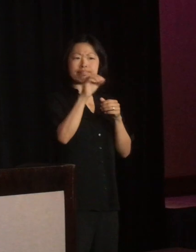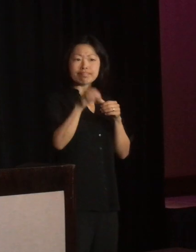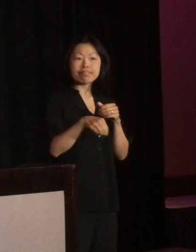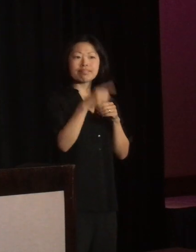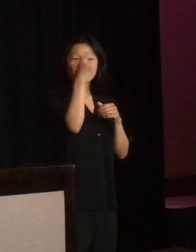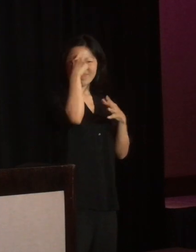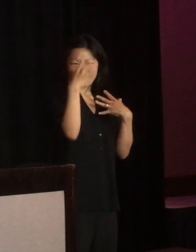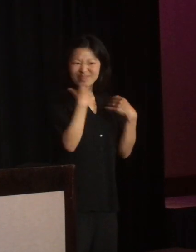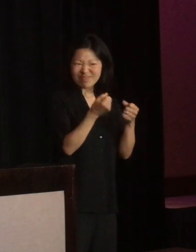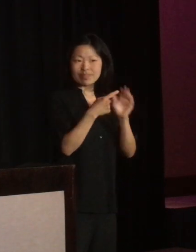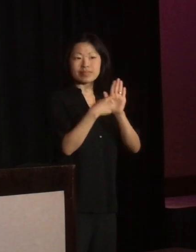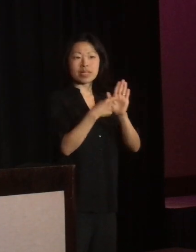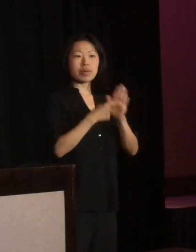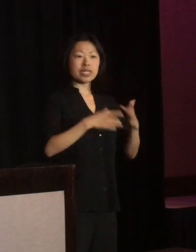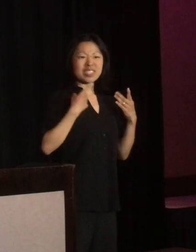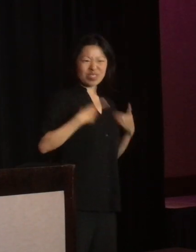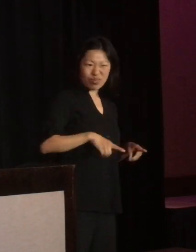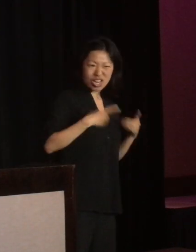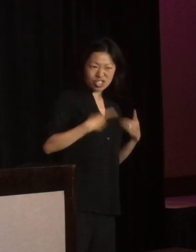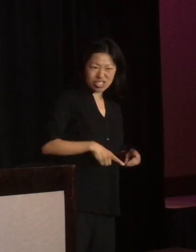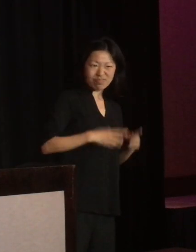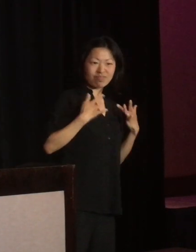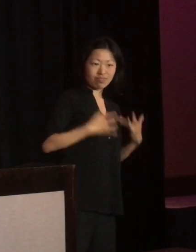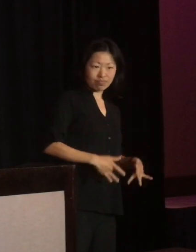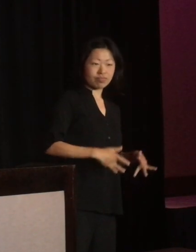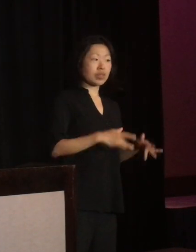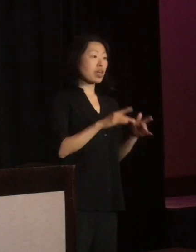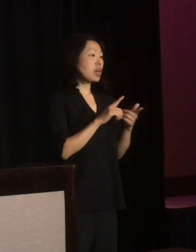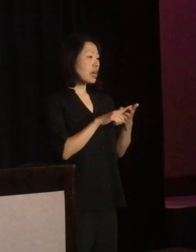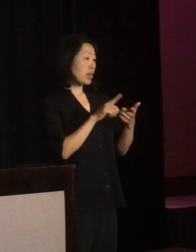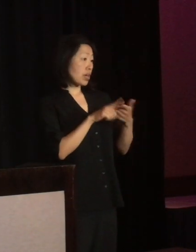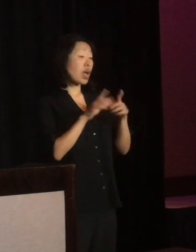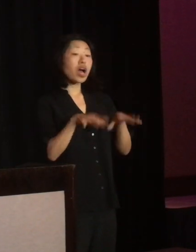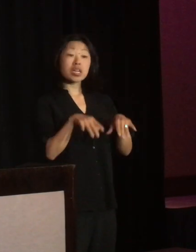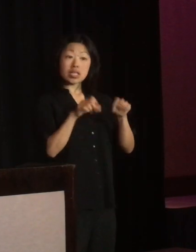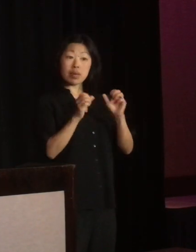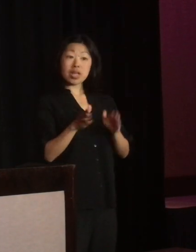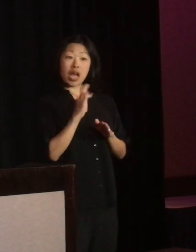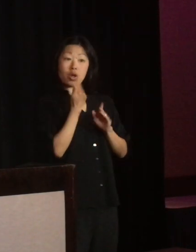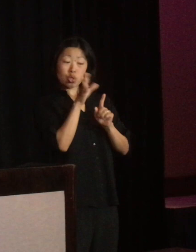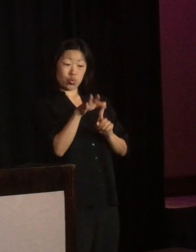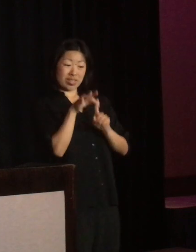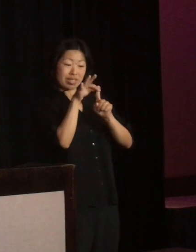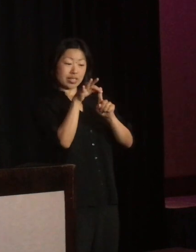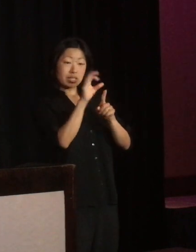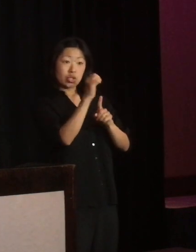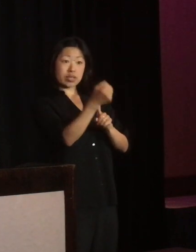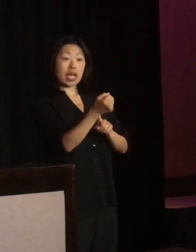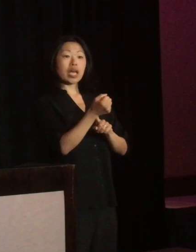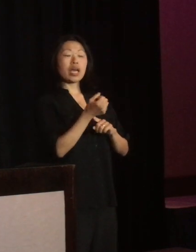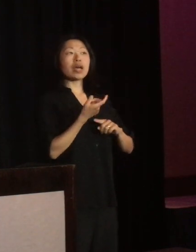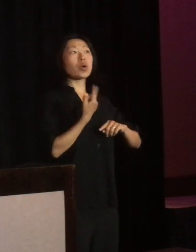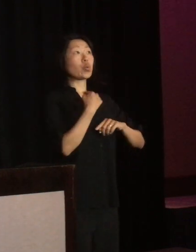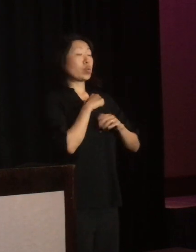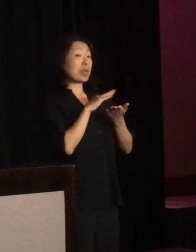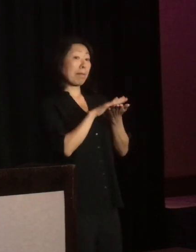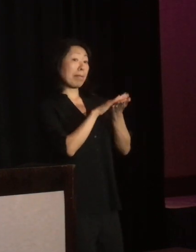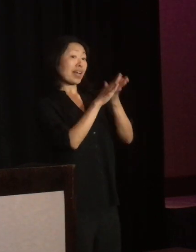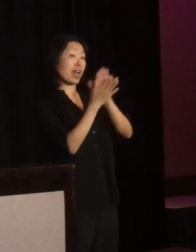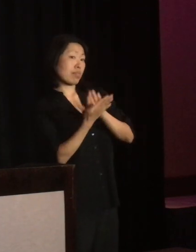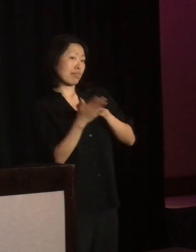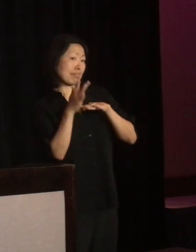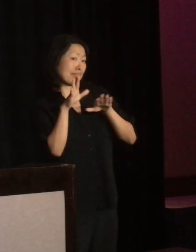example, depression. Adoptees, because of our unique circumstances to become available to be adopted, we may